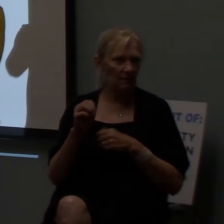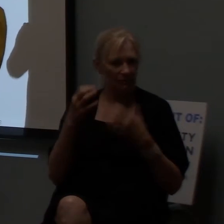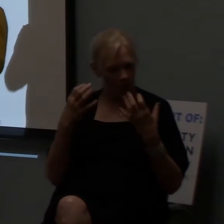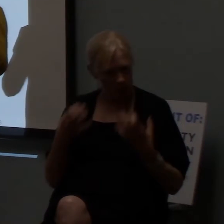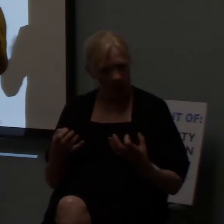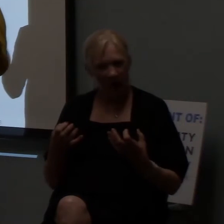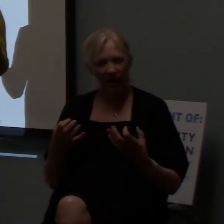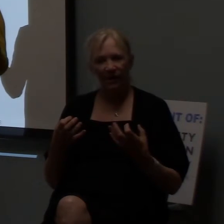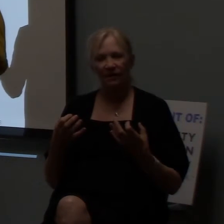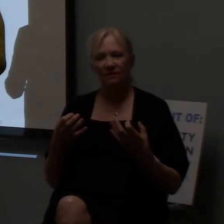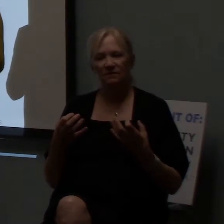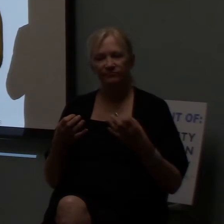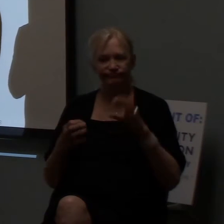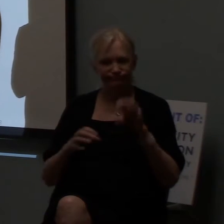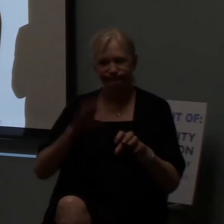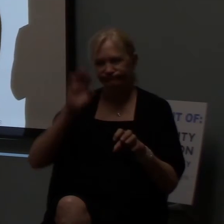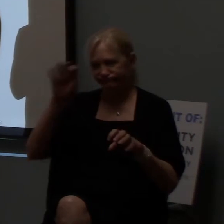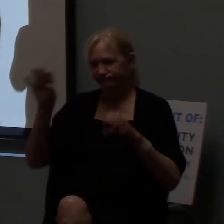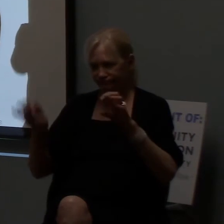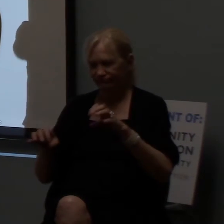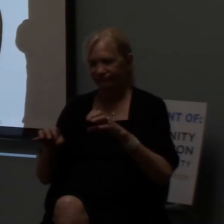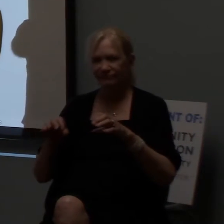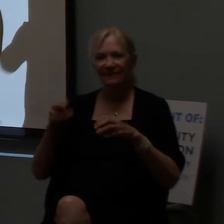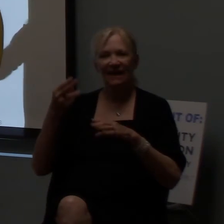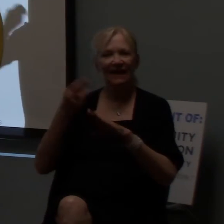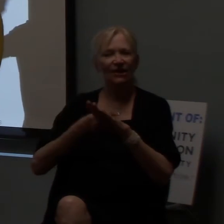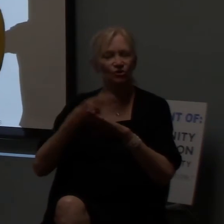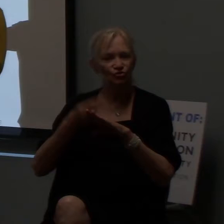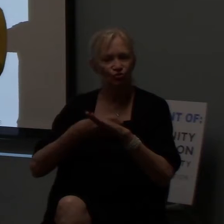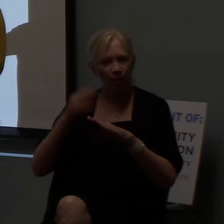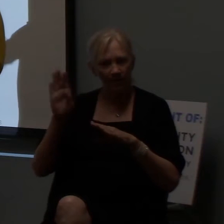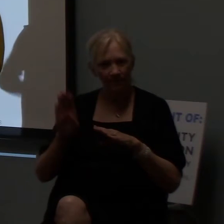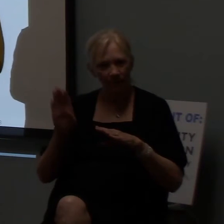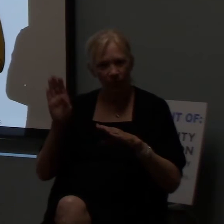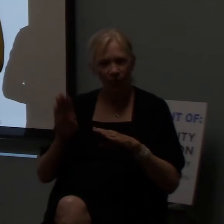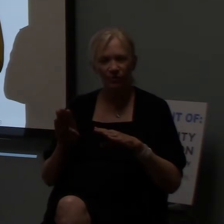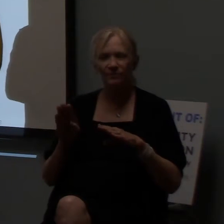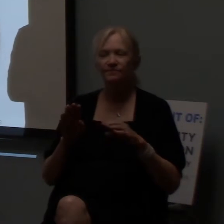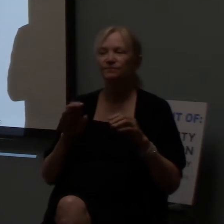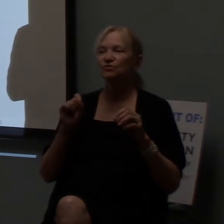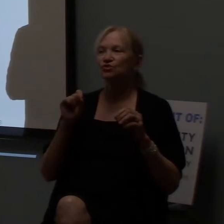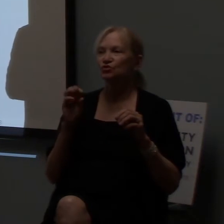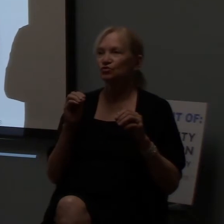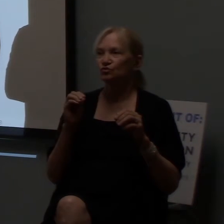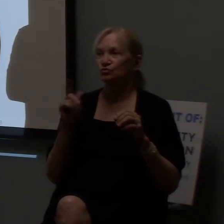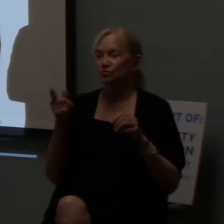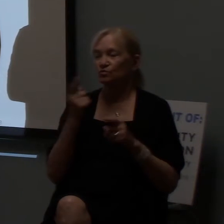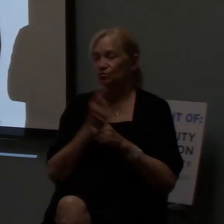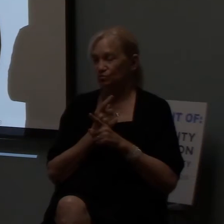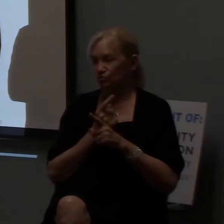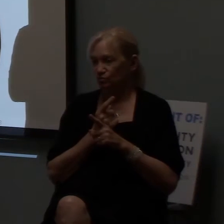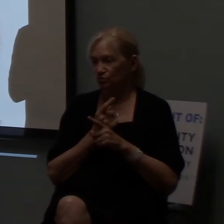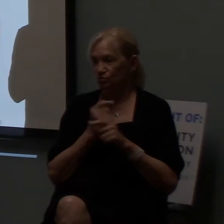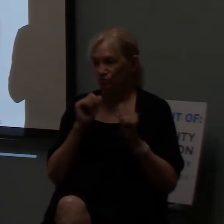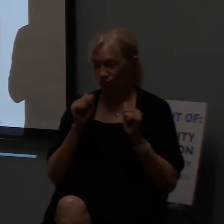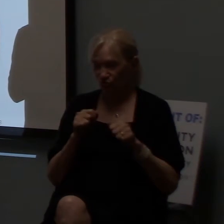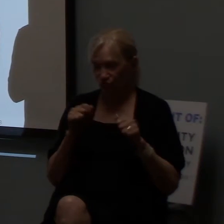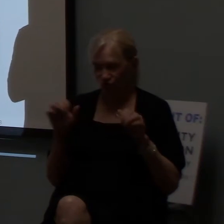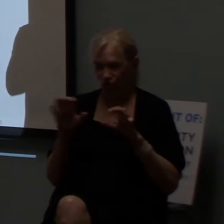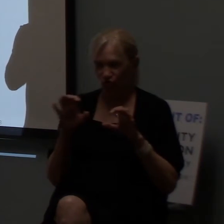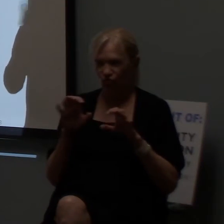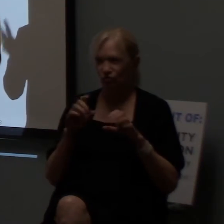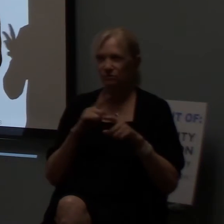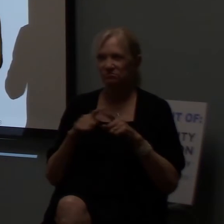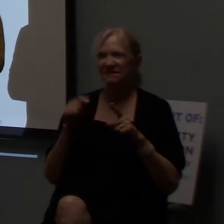that, our historic Boulder district, Longmont district, East County district. So you're right, they could do it, but it's